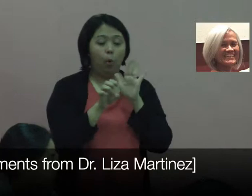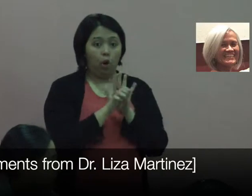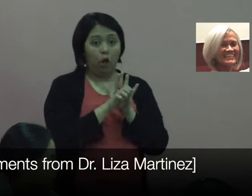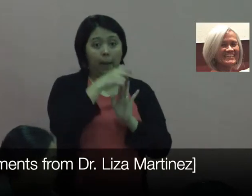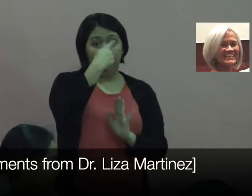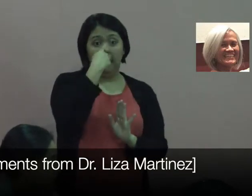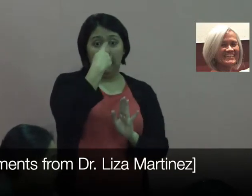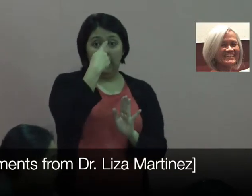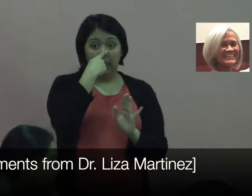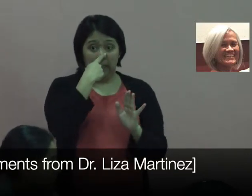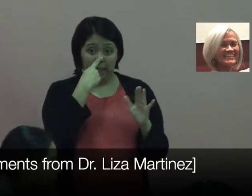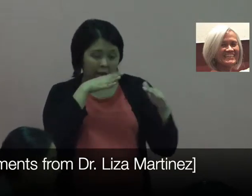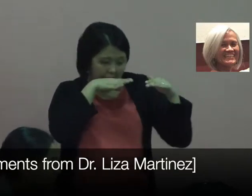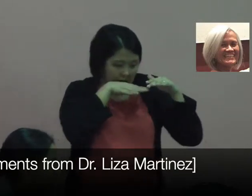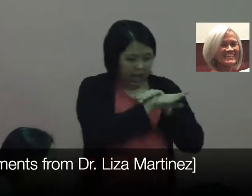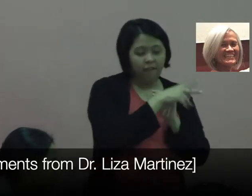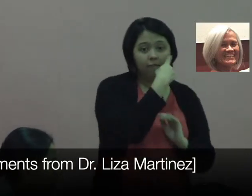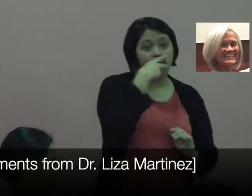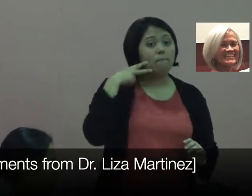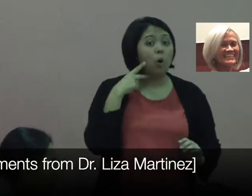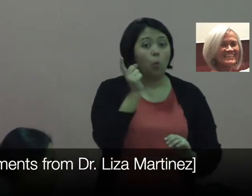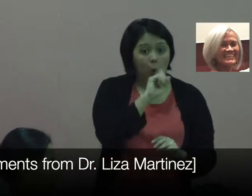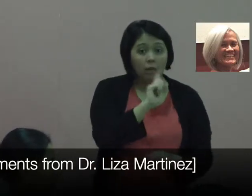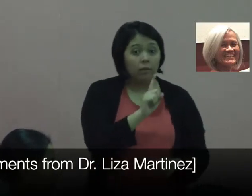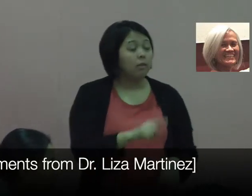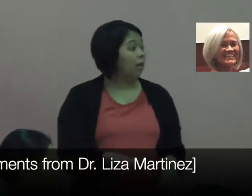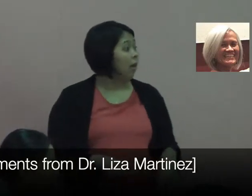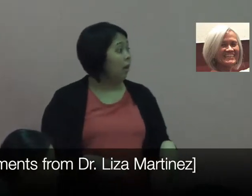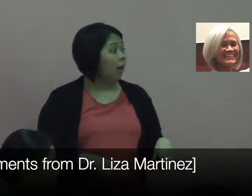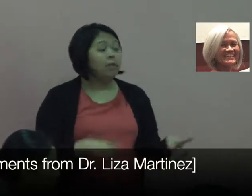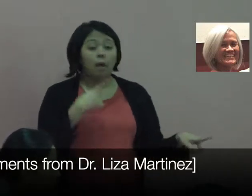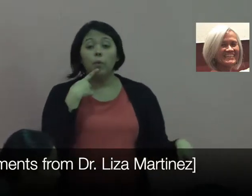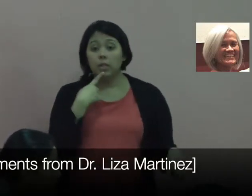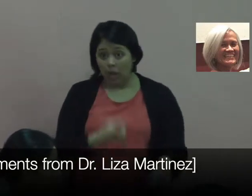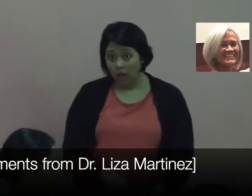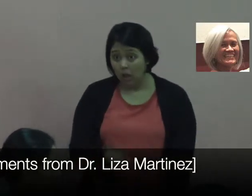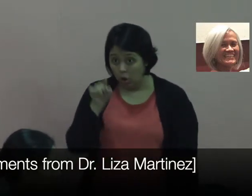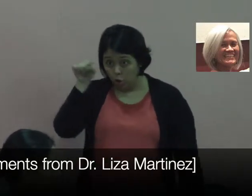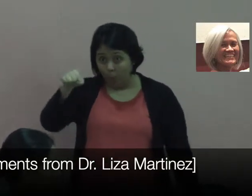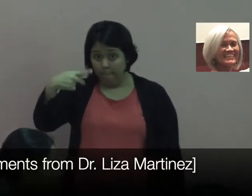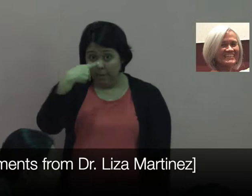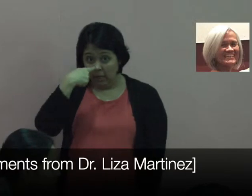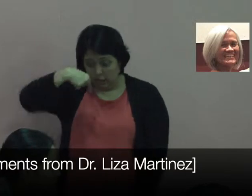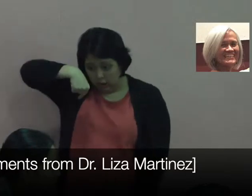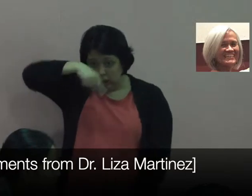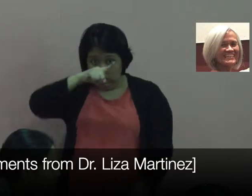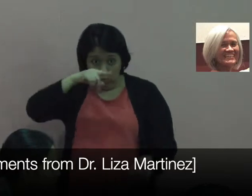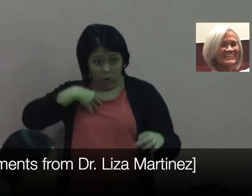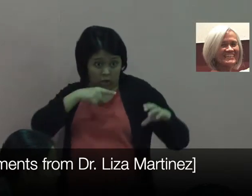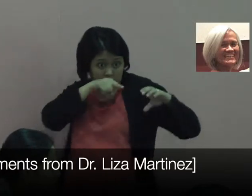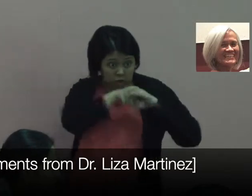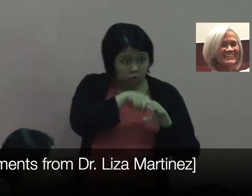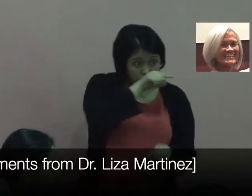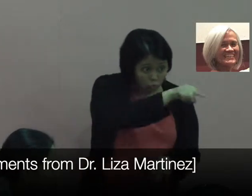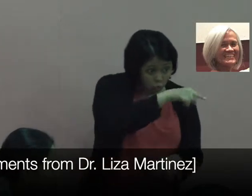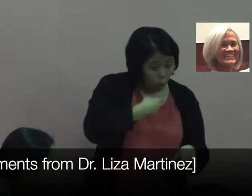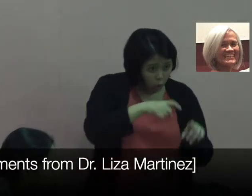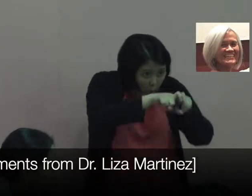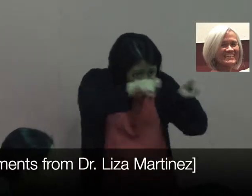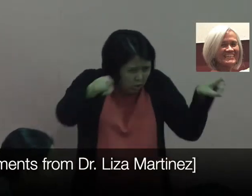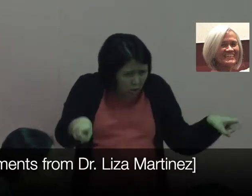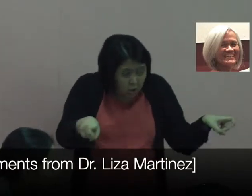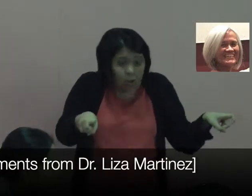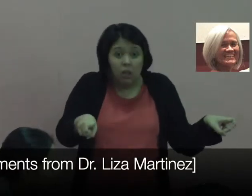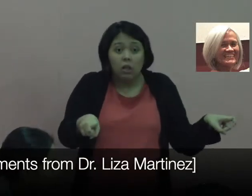penis in the vagina, they will directly ask yung penis when it was erect, was it inserted into your vagina where your legs